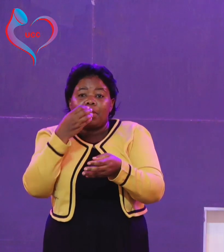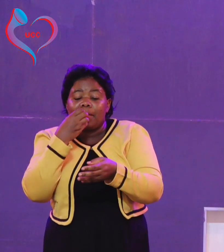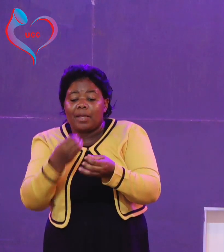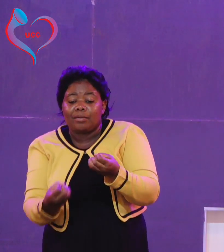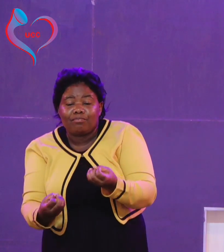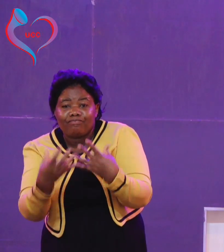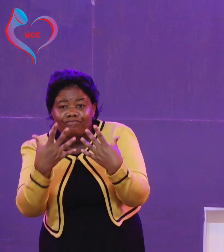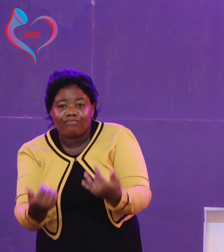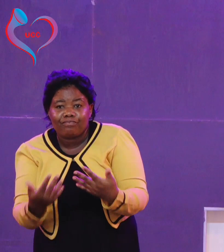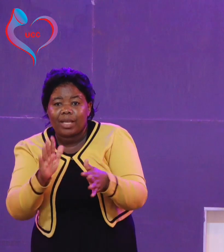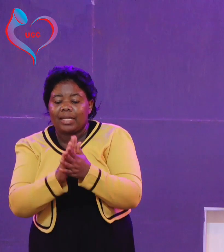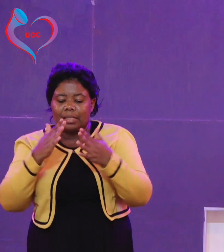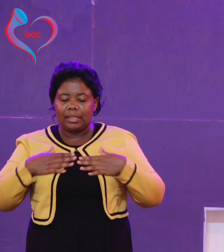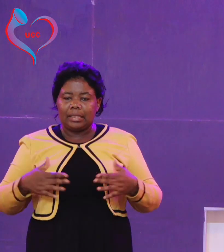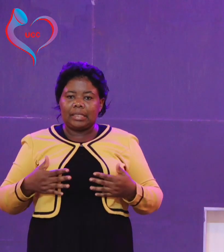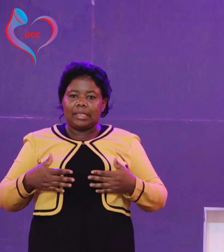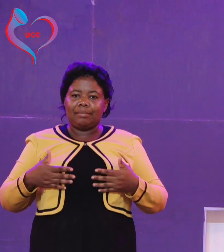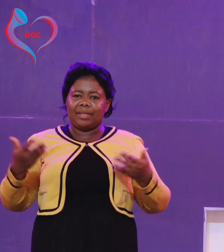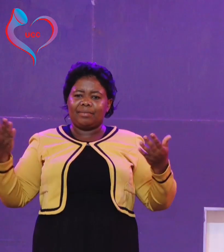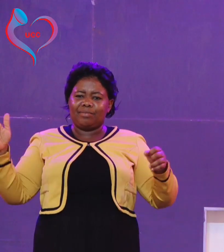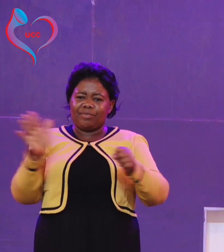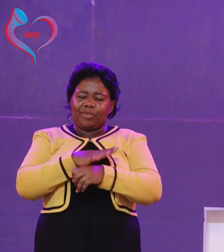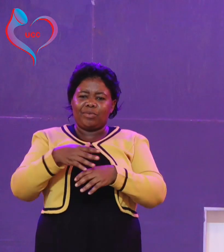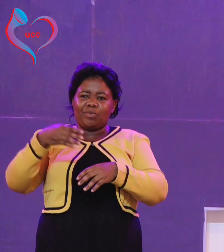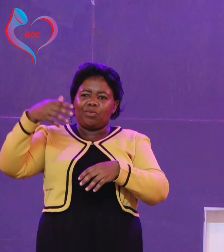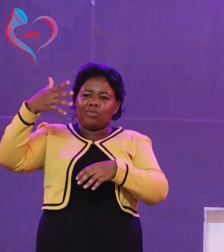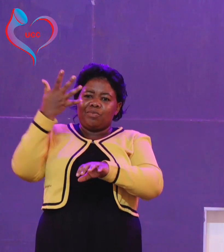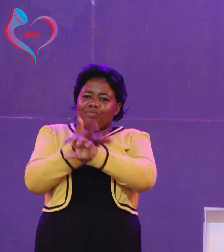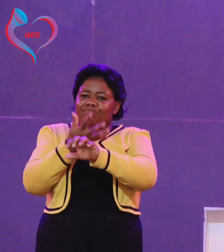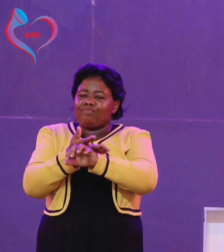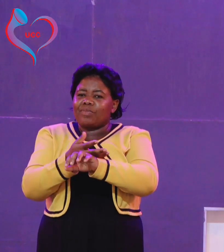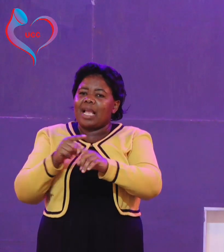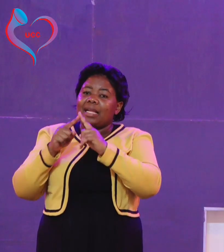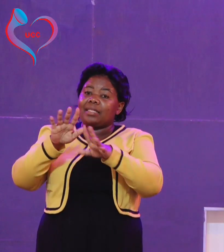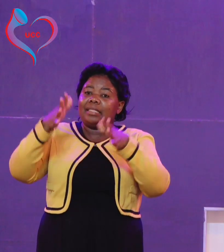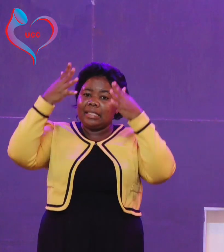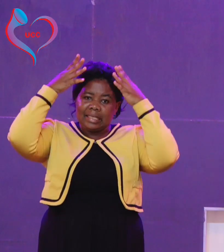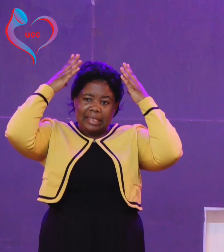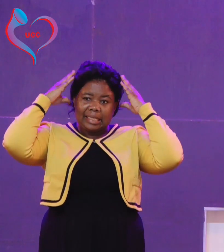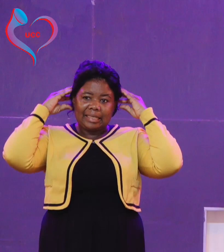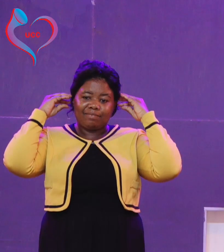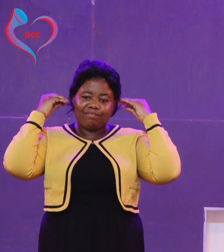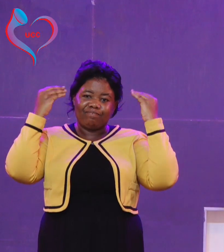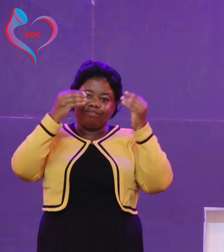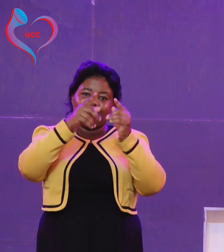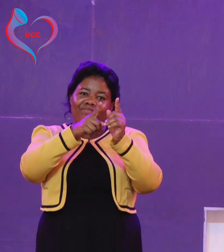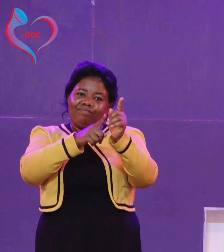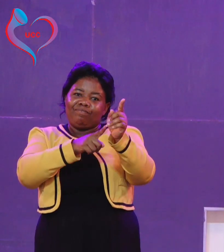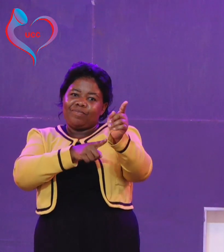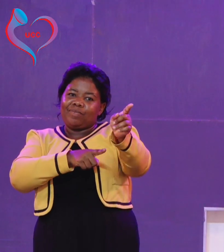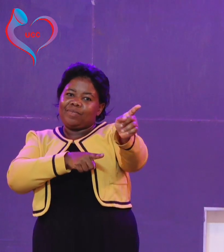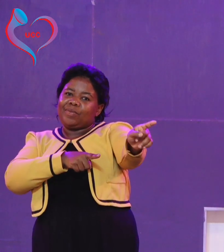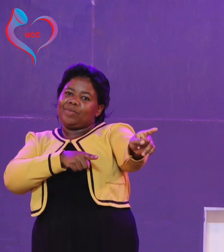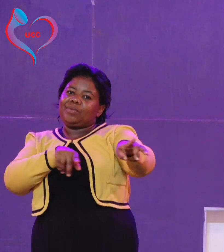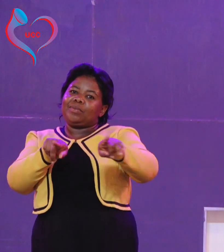ng'ente. N'omubiri gwe ne gutoba omusulo gw'omugulu. Okutuusa enviiri ze lwe zaakula ng'ebyoya